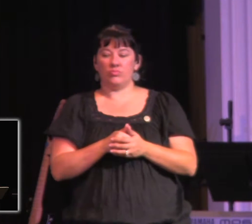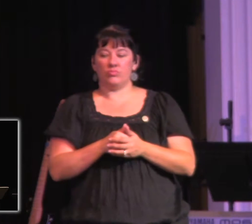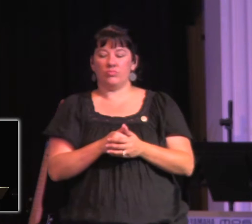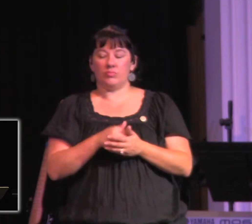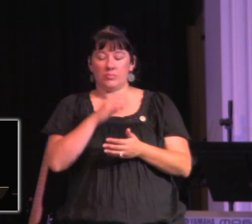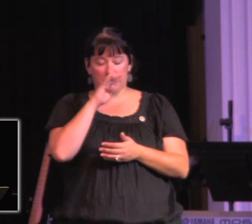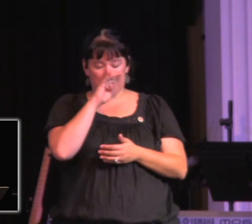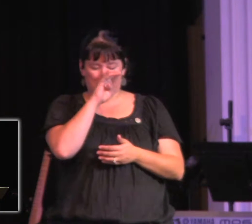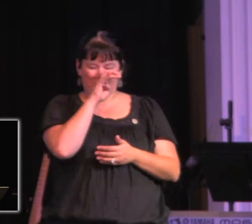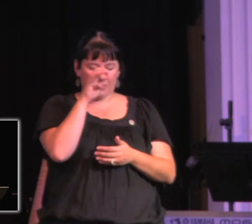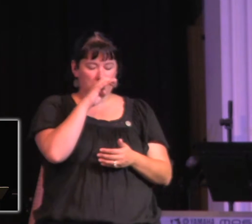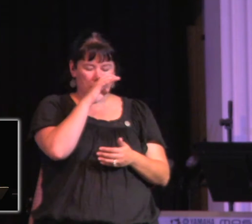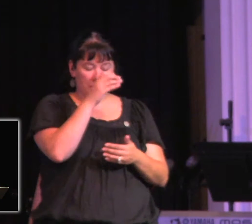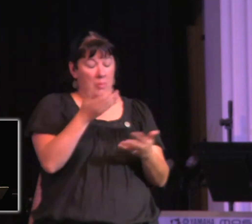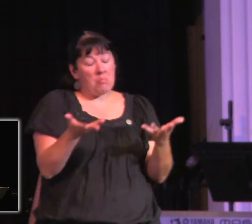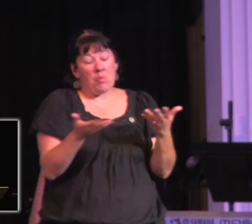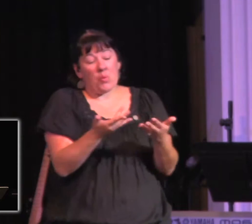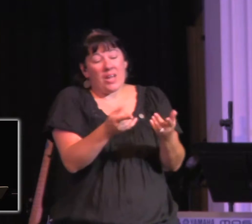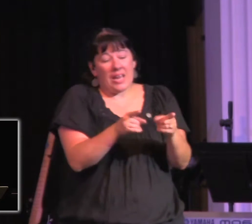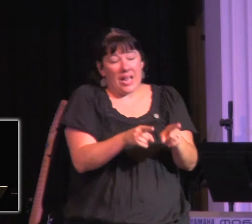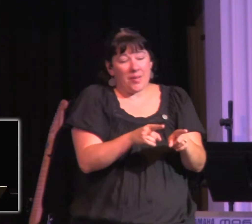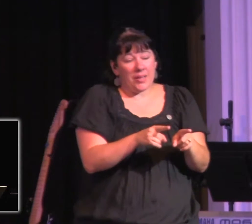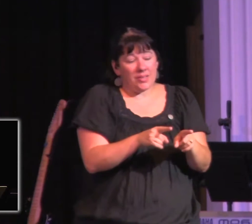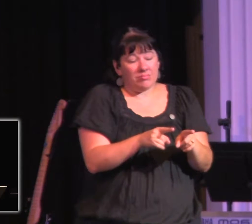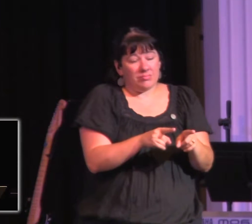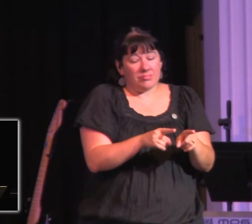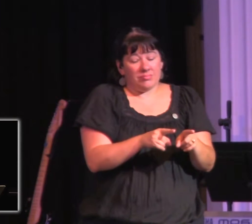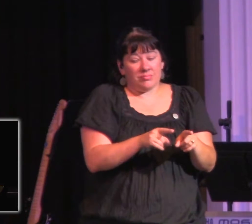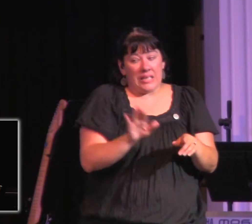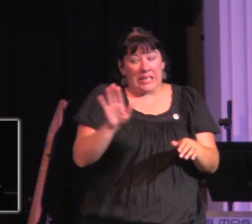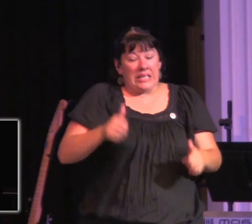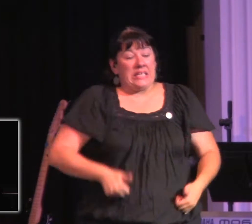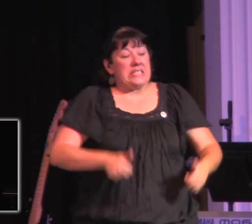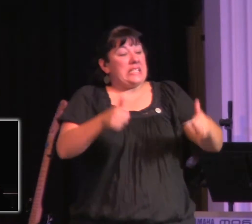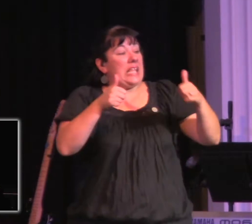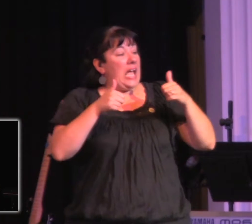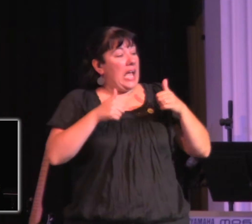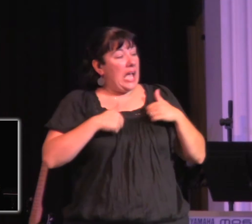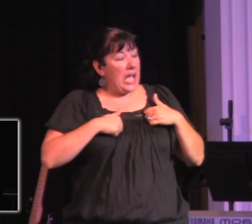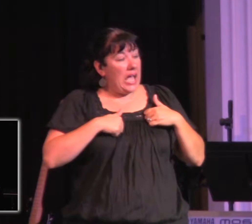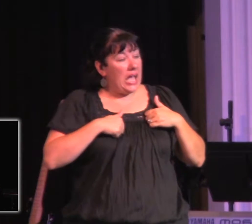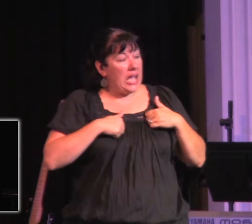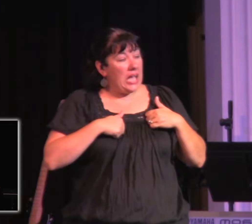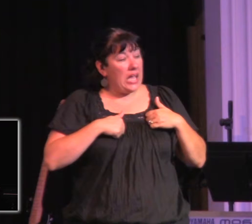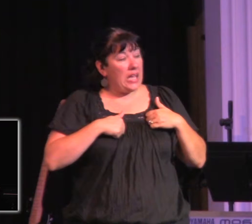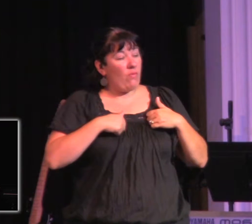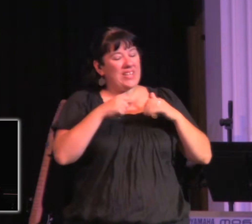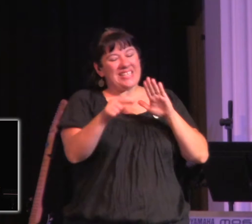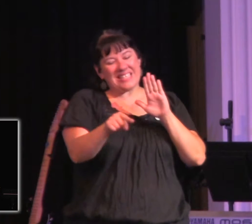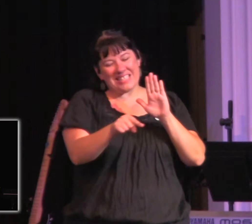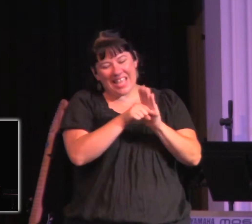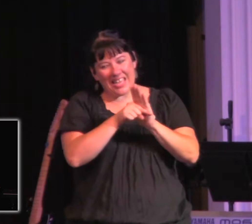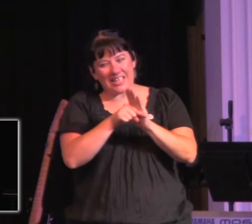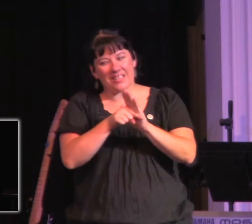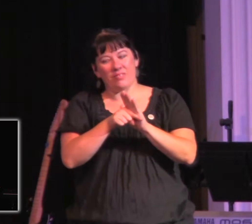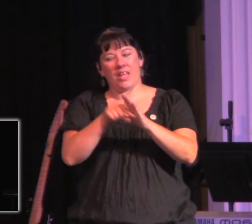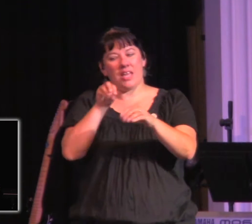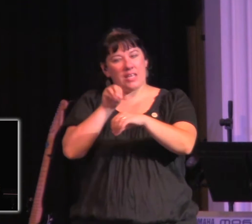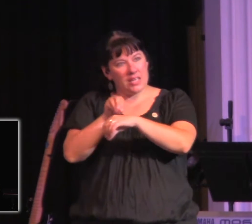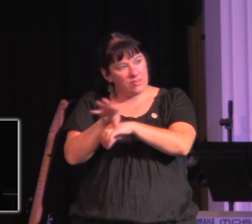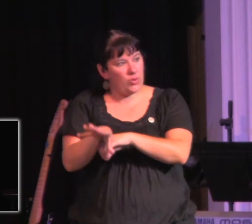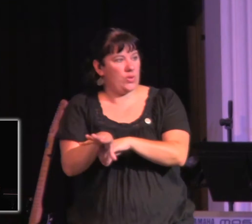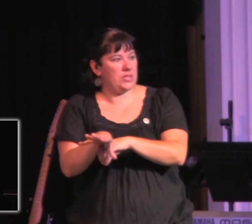life. And I believe this is a picture of many of us in our churches. We've